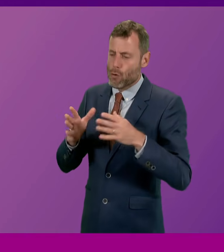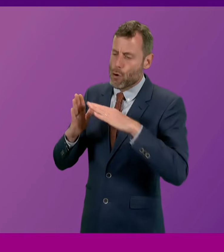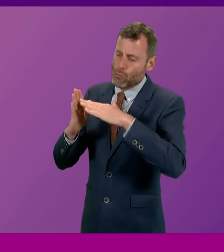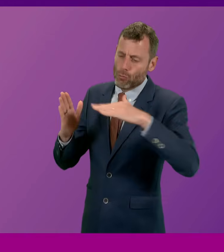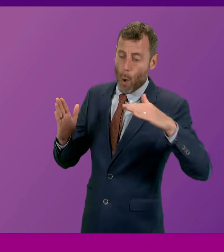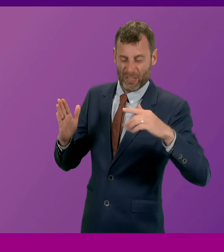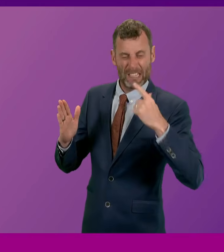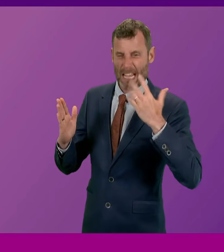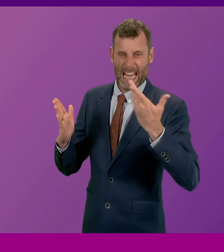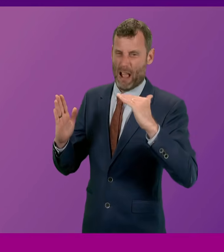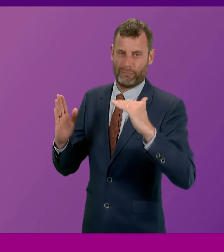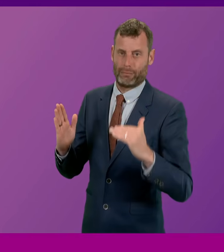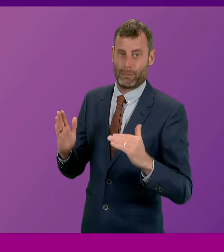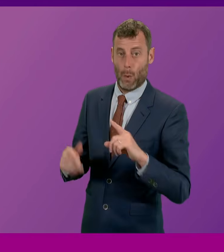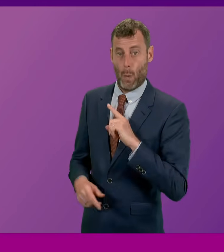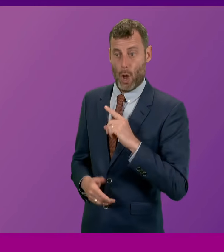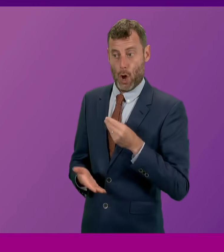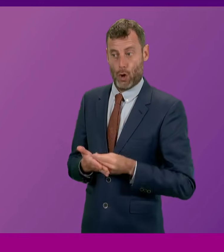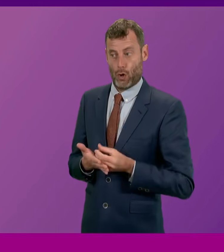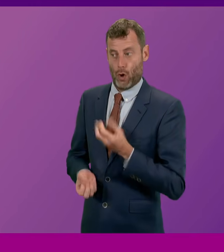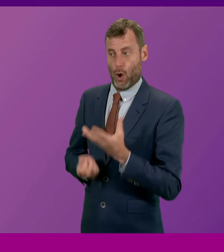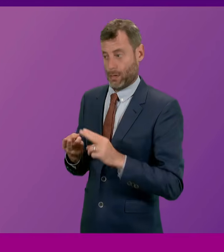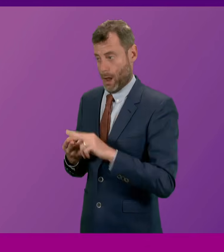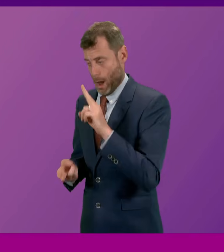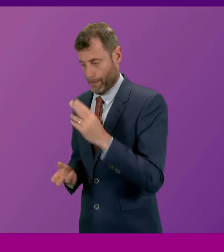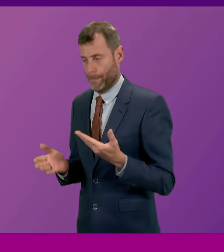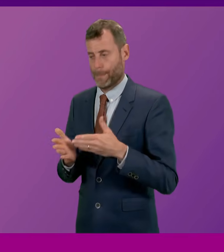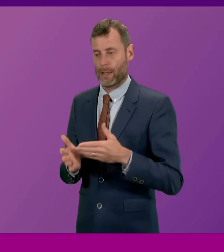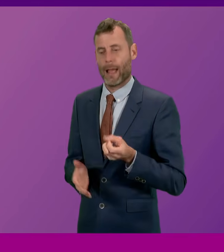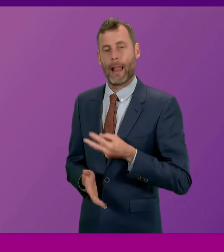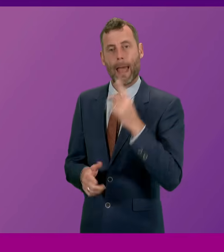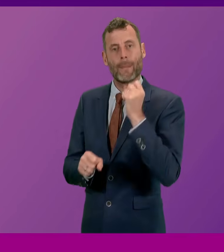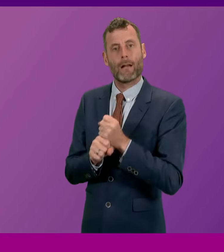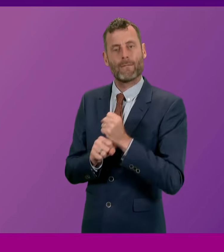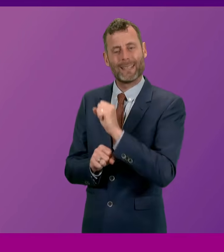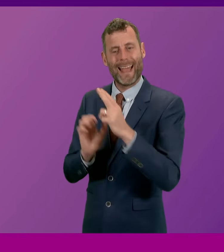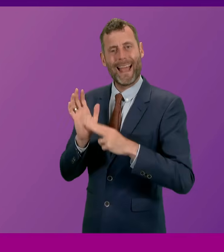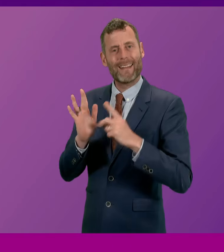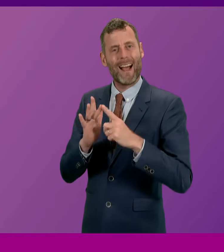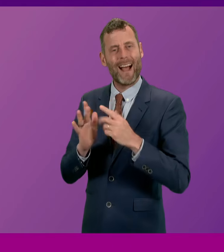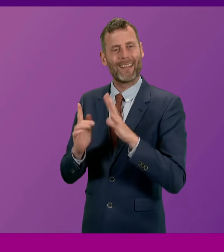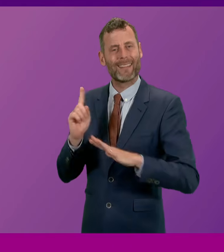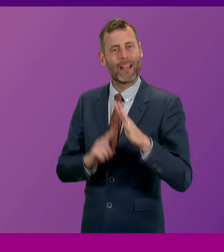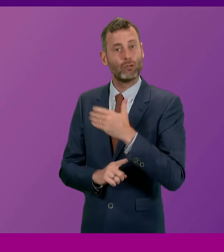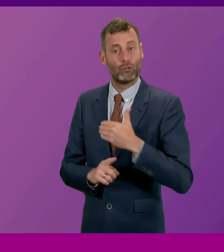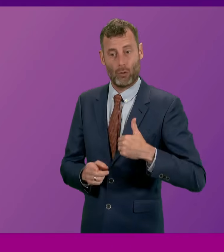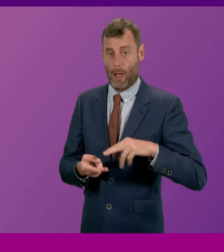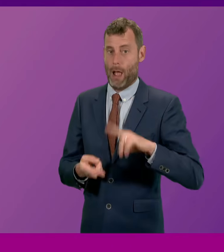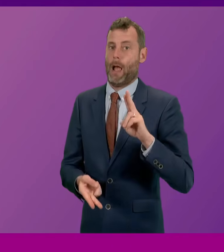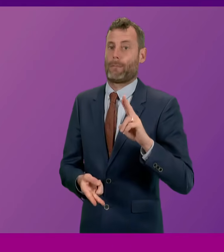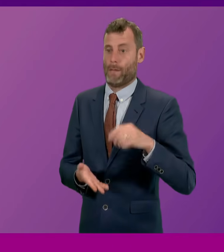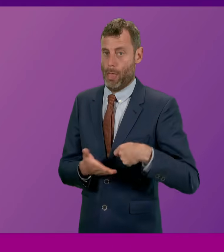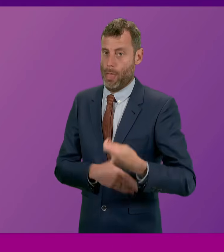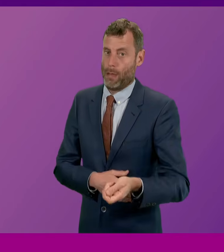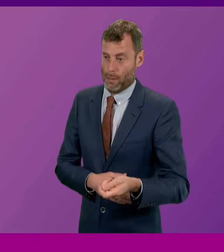warning that rising costs, including the Labour government's National Insurance tax hike, are set to cause weak business investment,